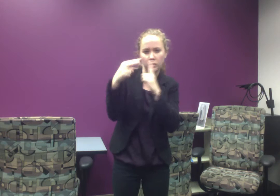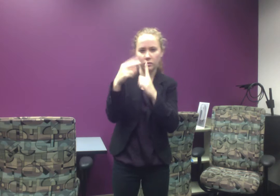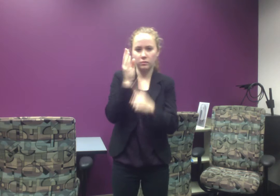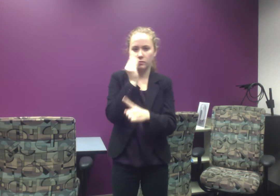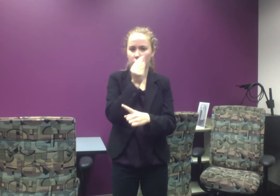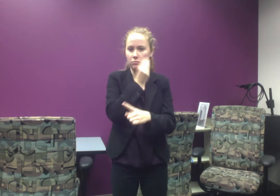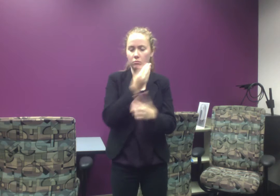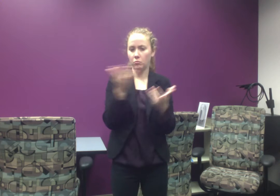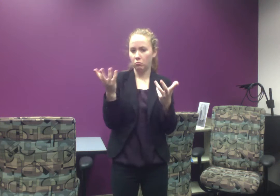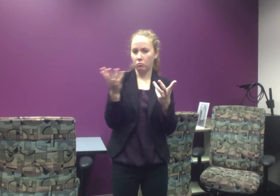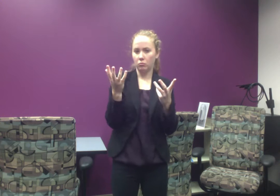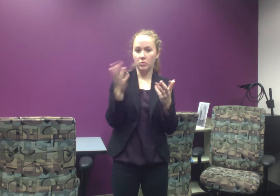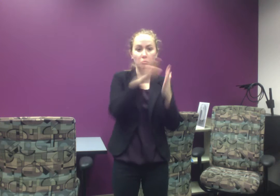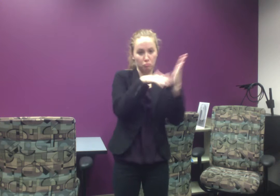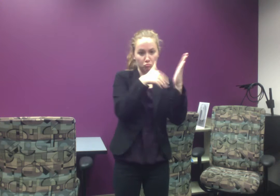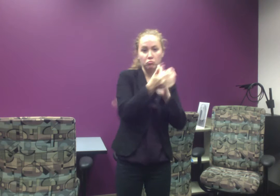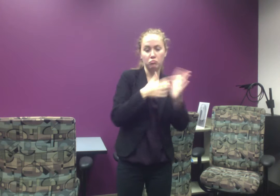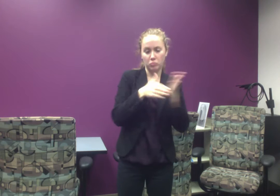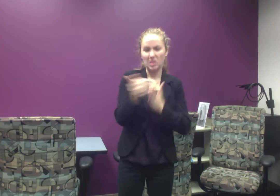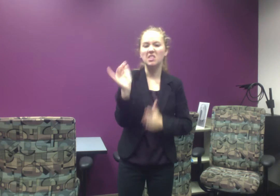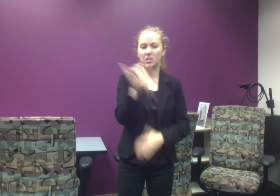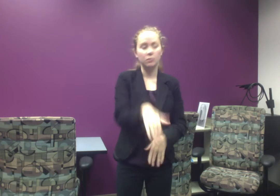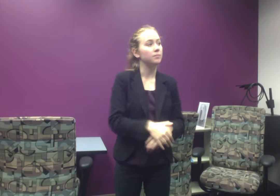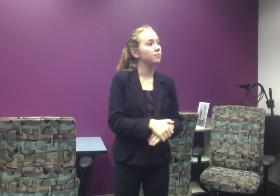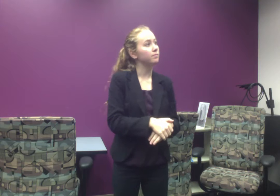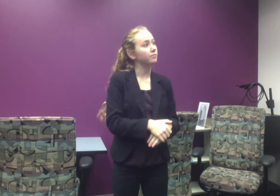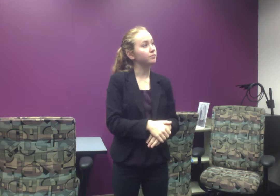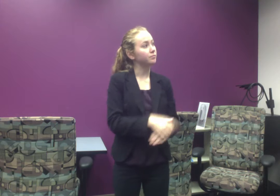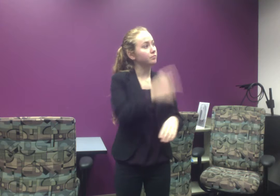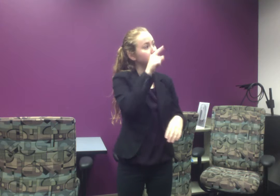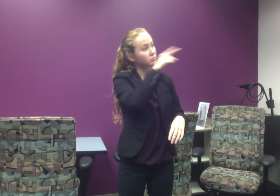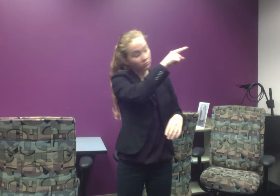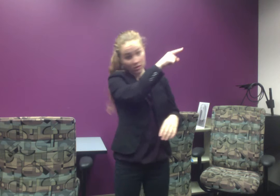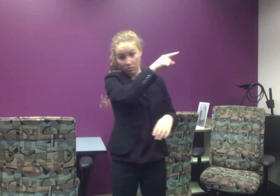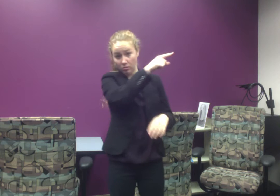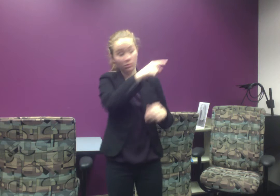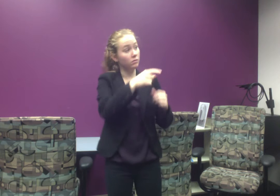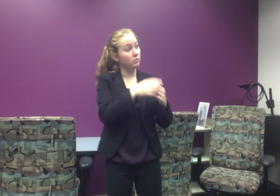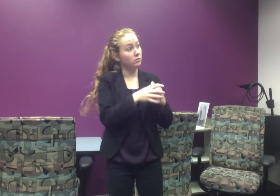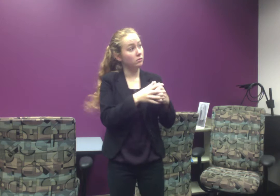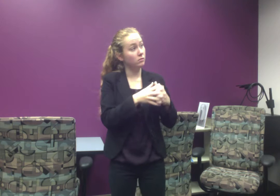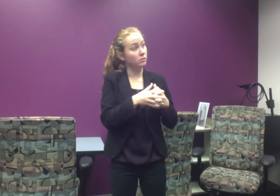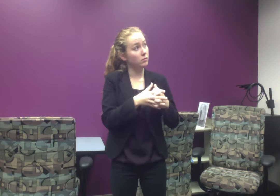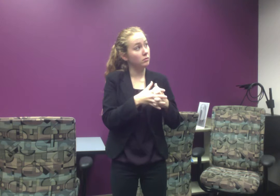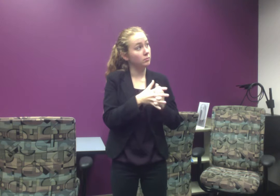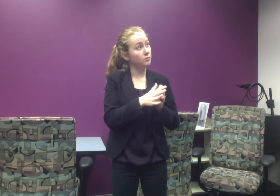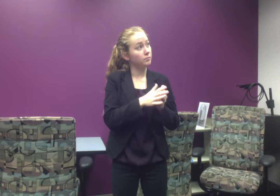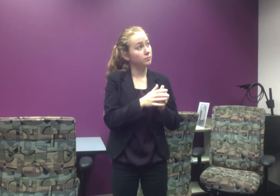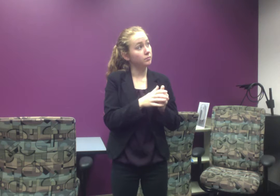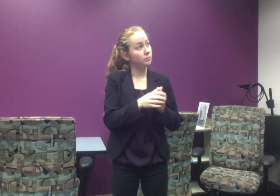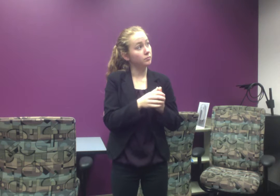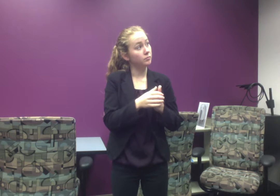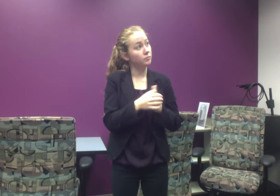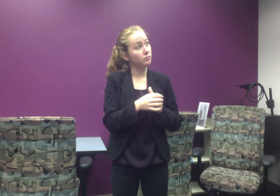painting, for example, is probably as big as that screen up there. Okay? like thinking that she wanted people to notice the small